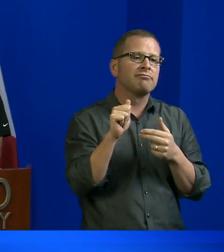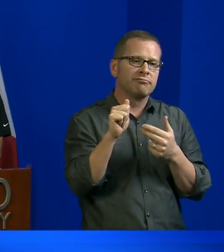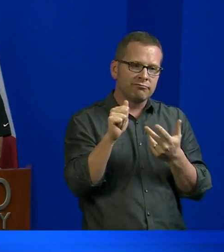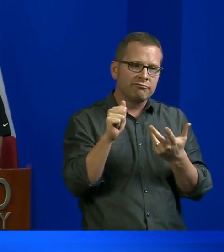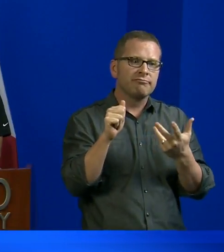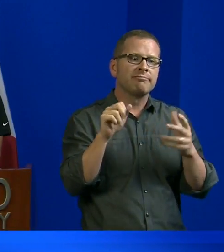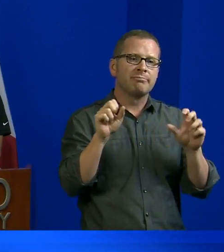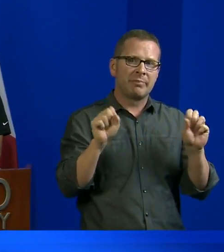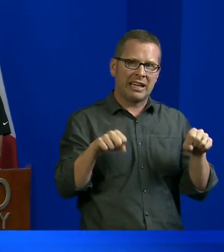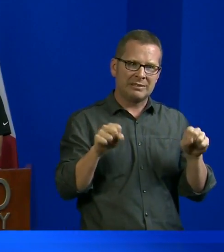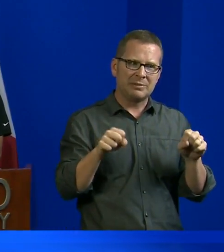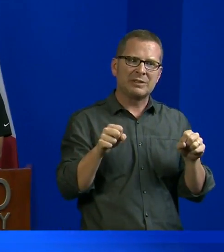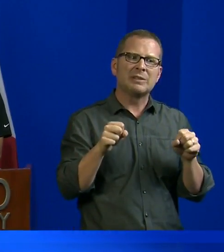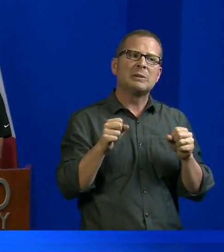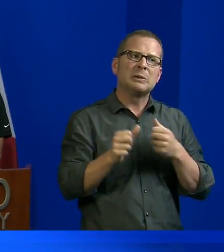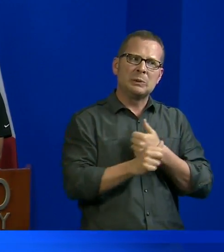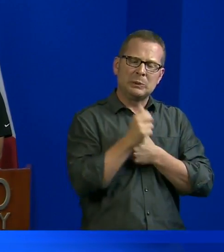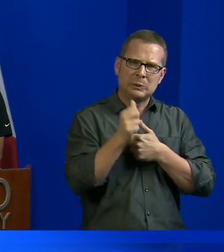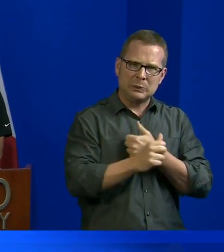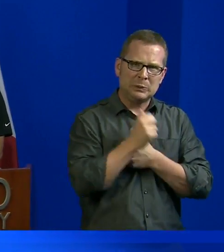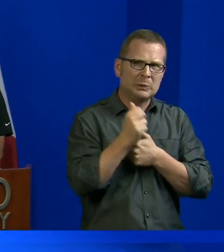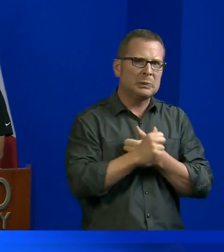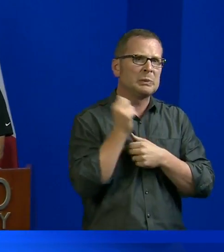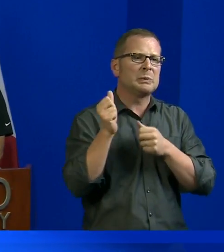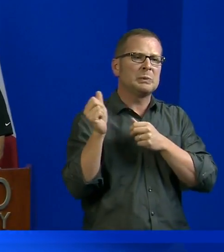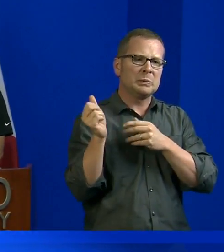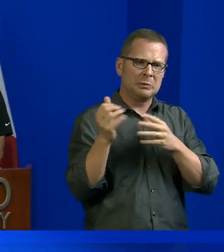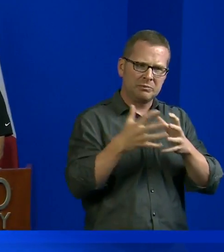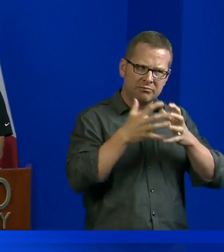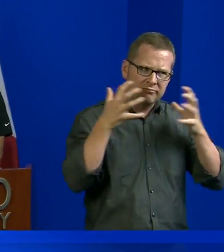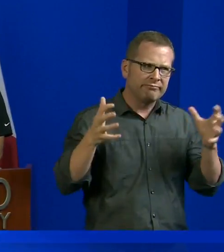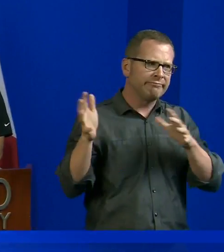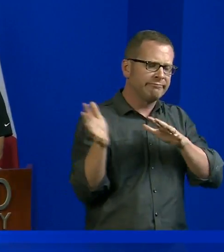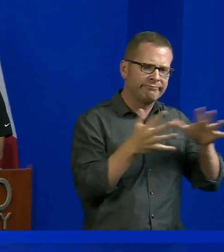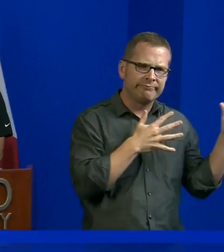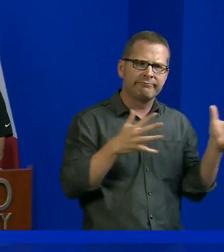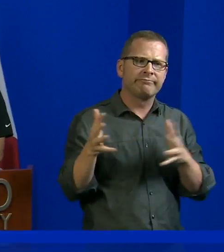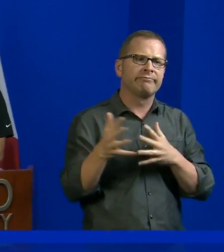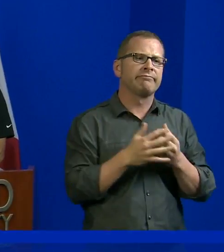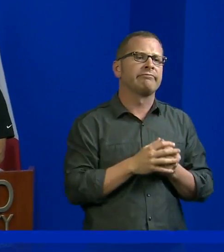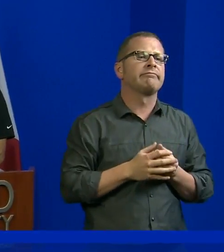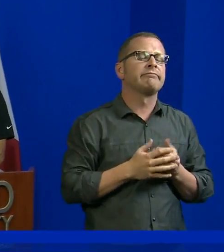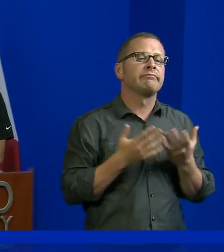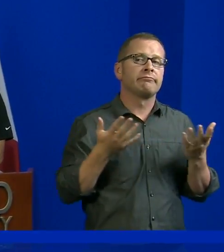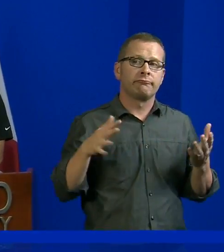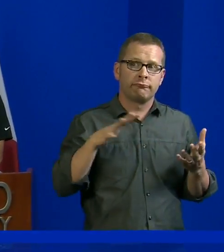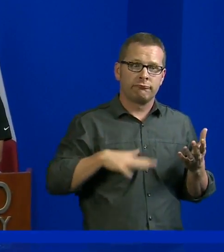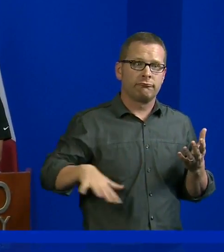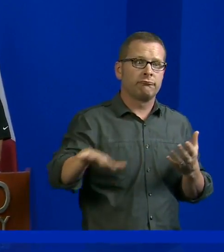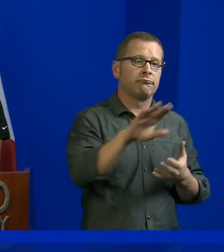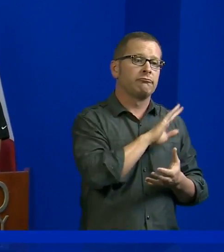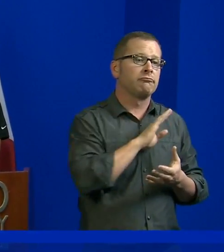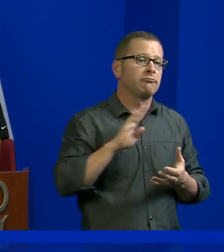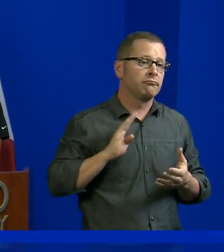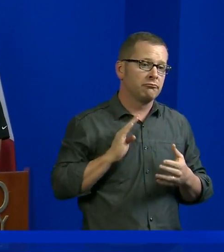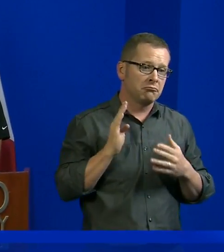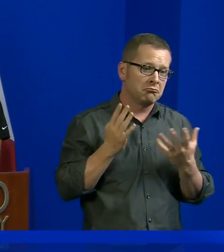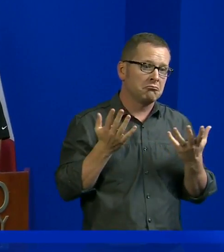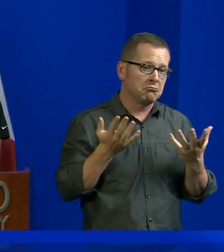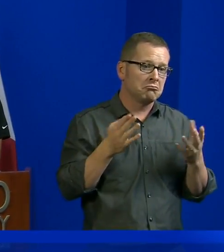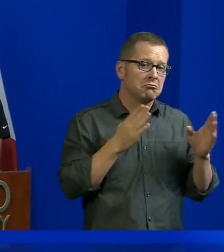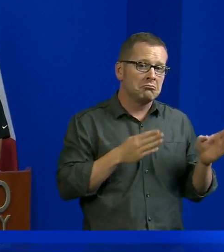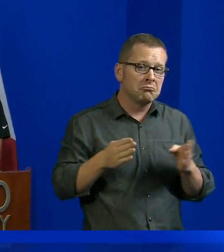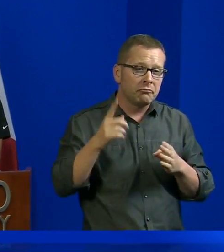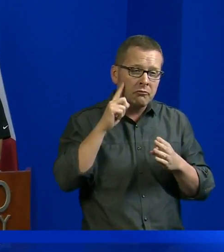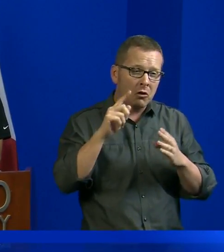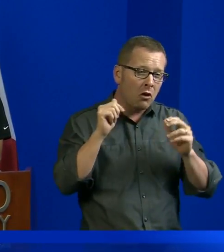causing widespread damage. Here in Broward County, we are making preparations on all levels to keep all of our residents and